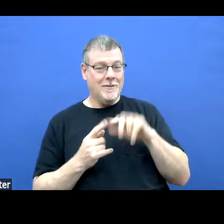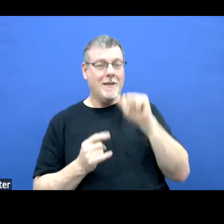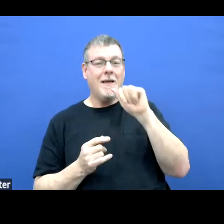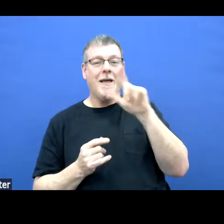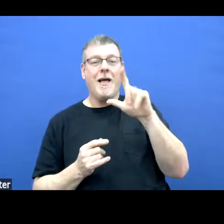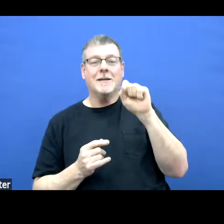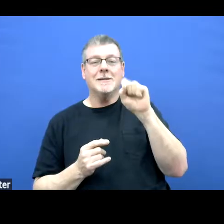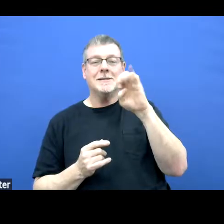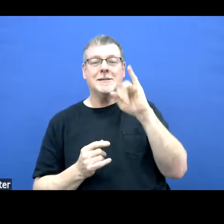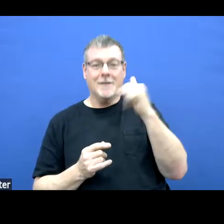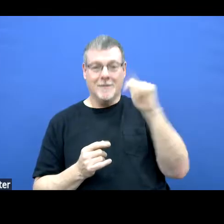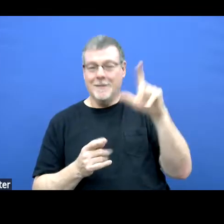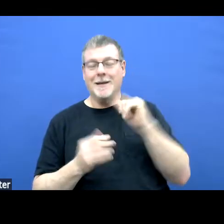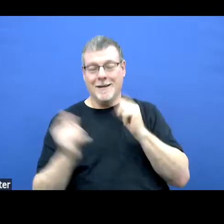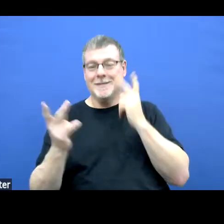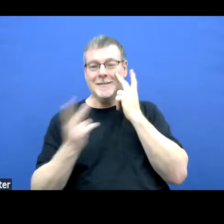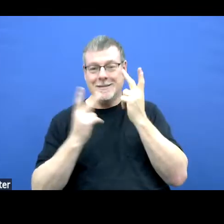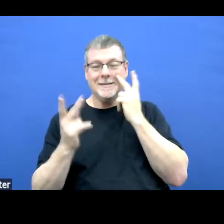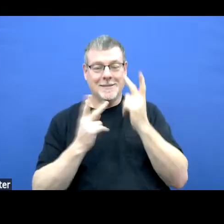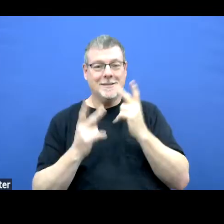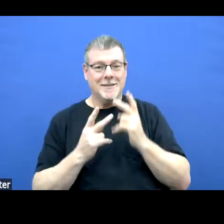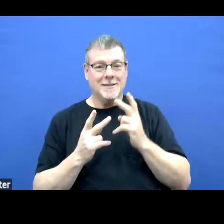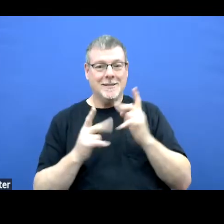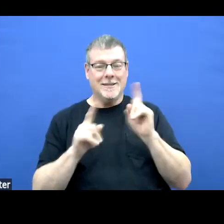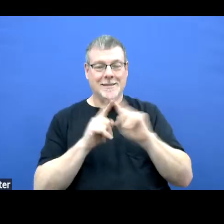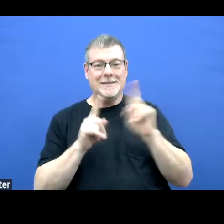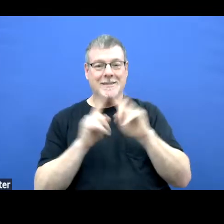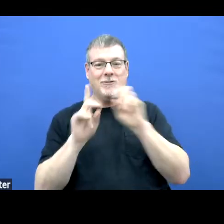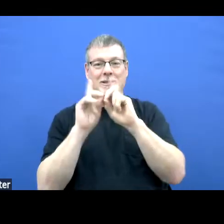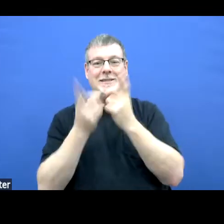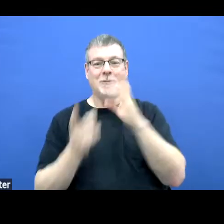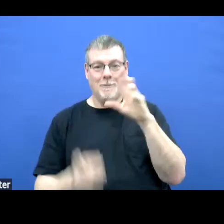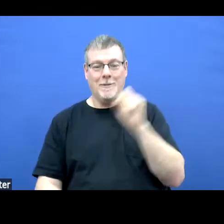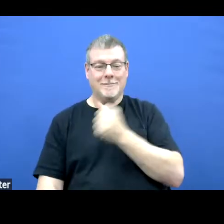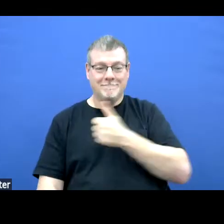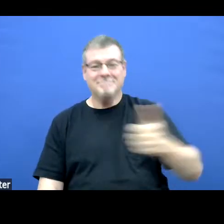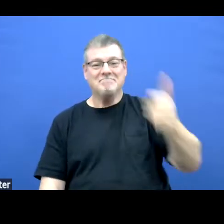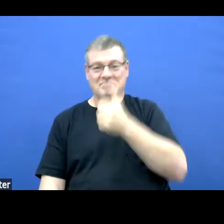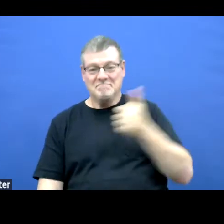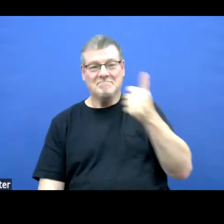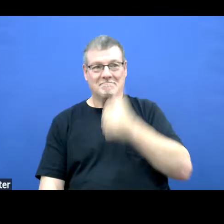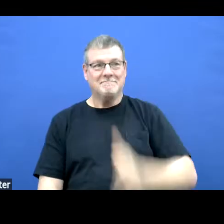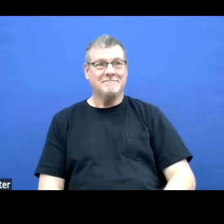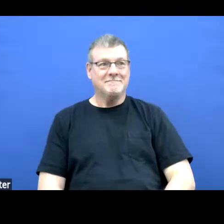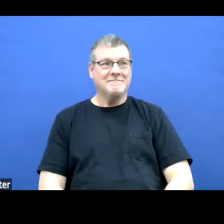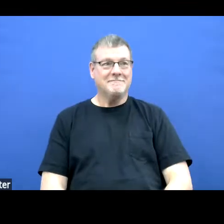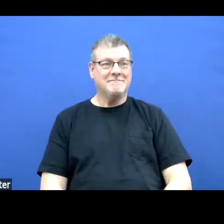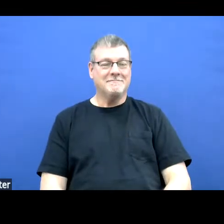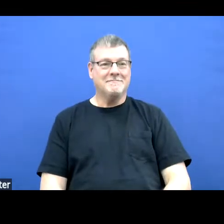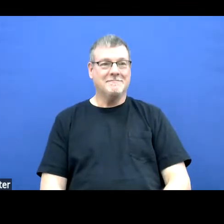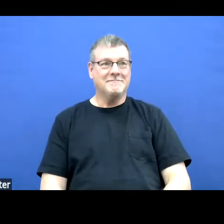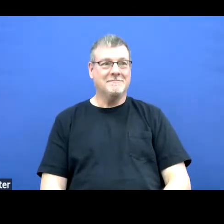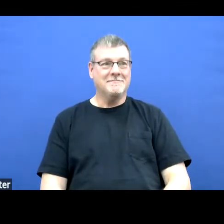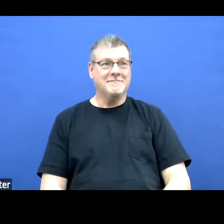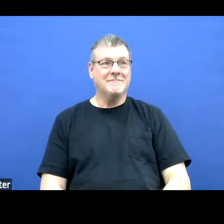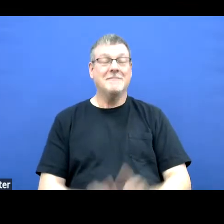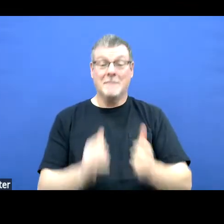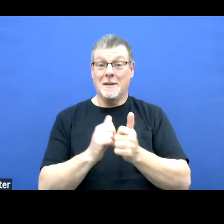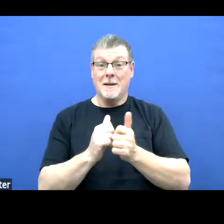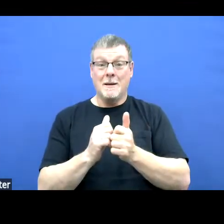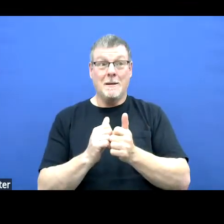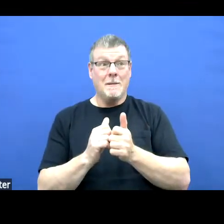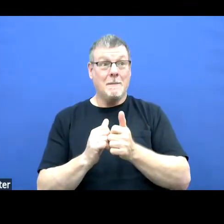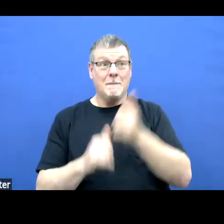all the different district buses over there. Yes, And most of which are